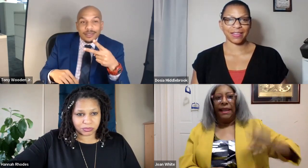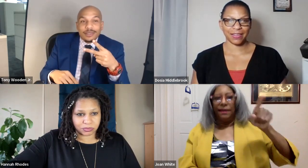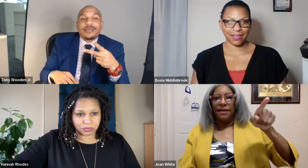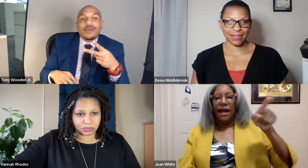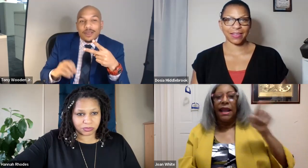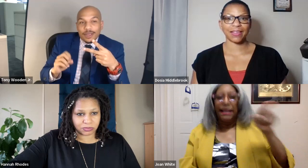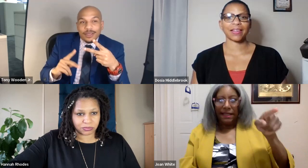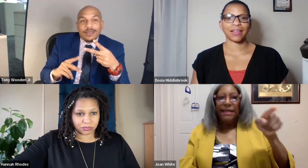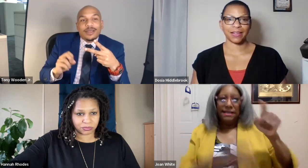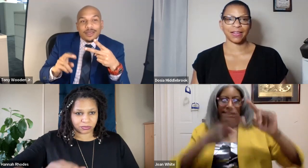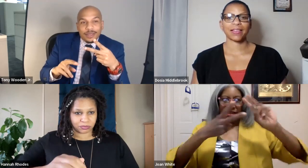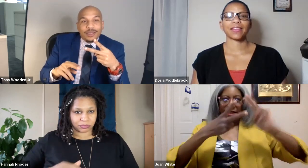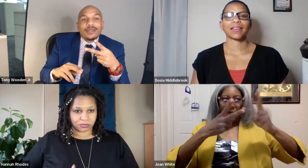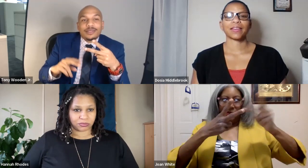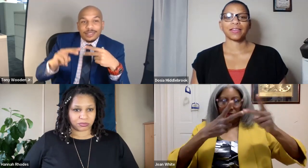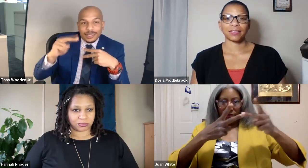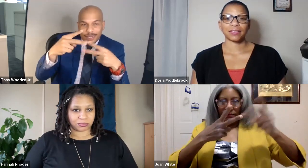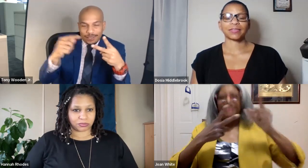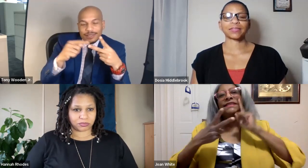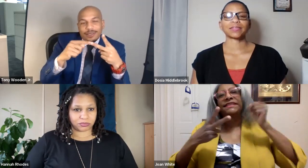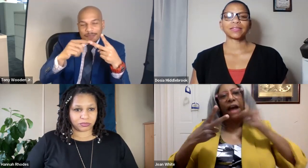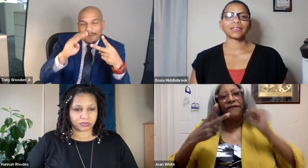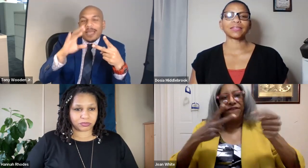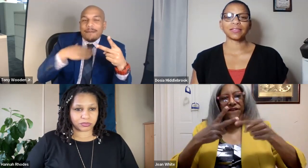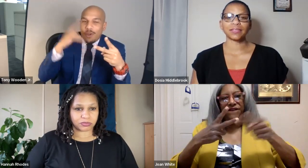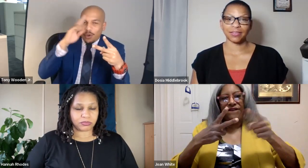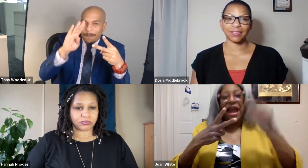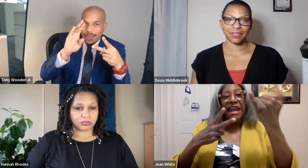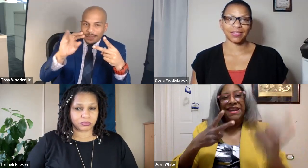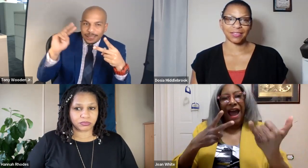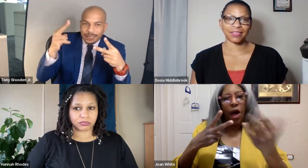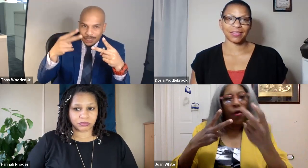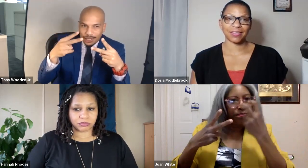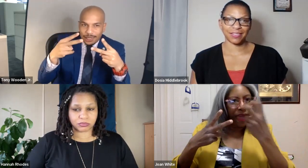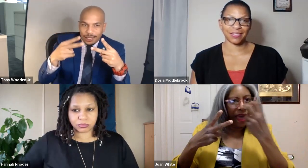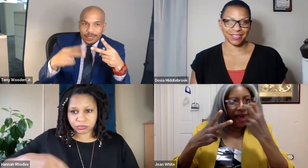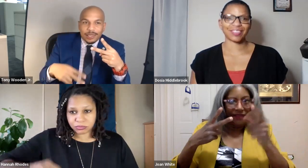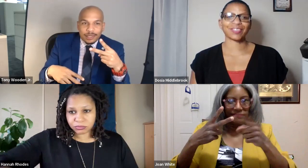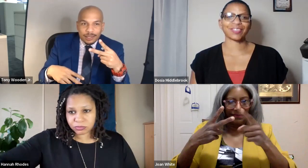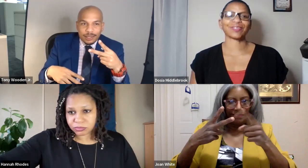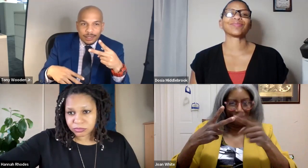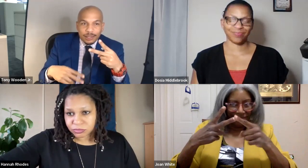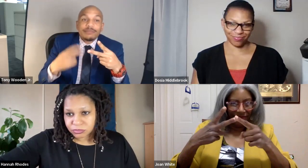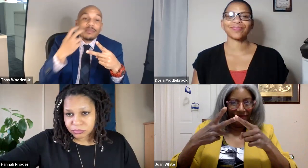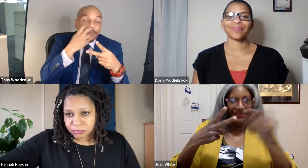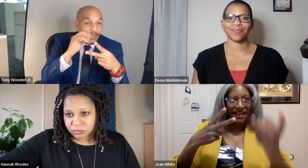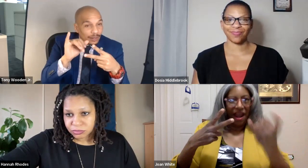there's Robert, that's a sibling, and he's the second, and he's deaf. So that's Bobby, right? He's deafblind.